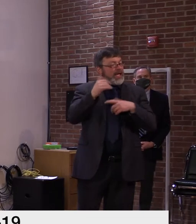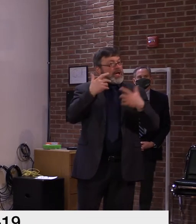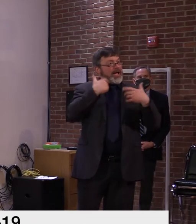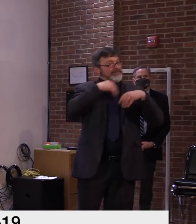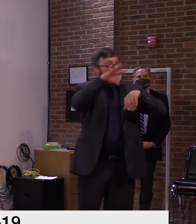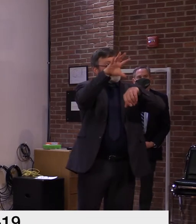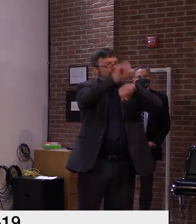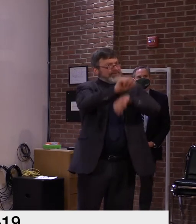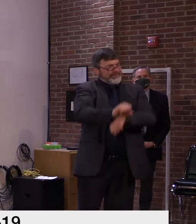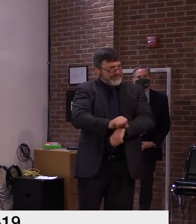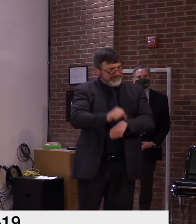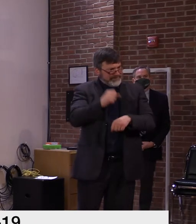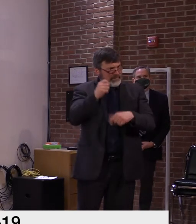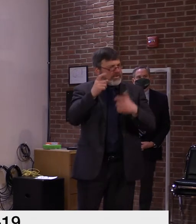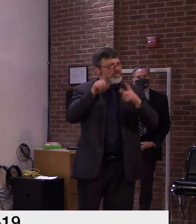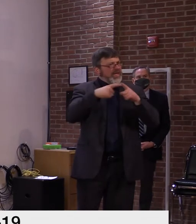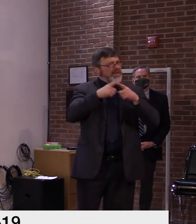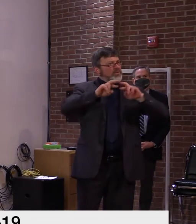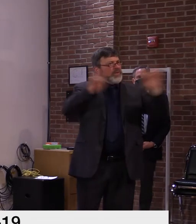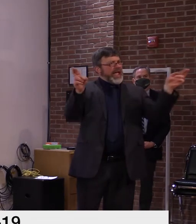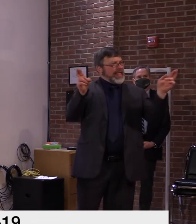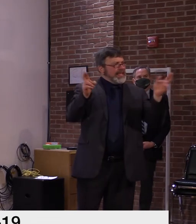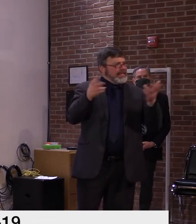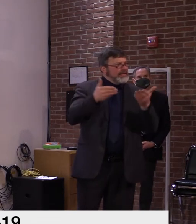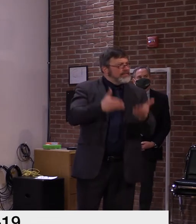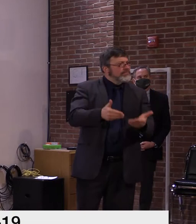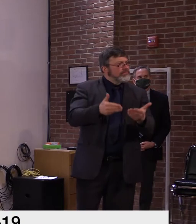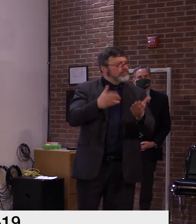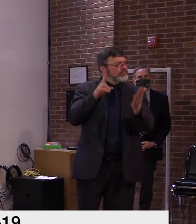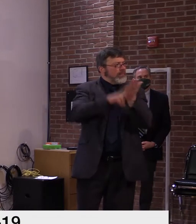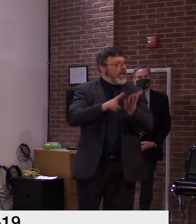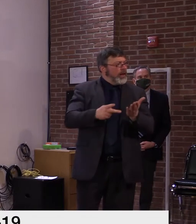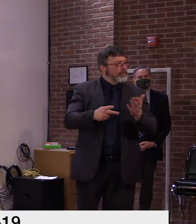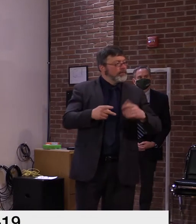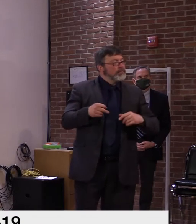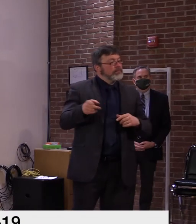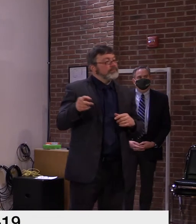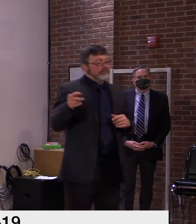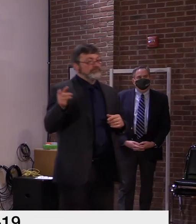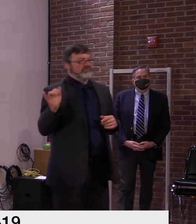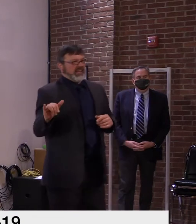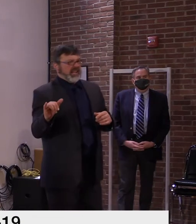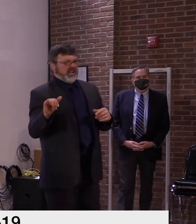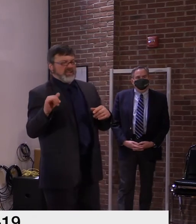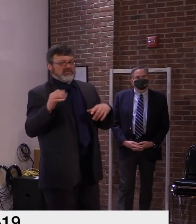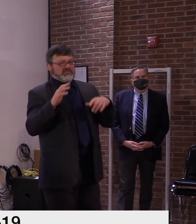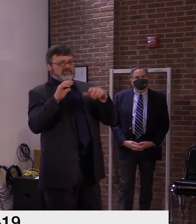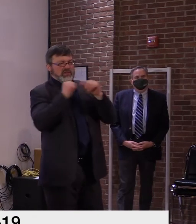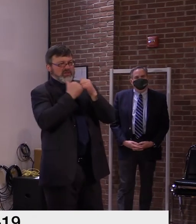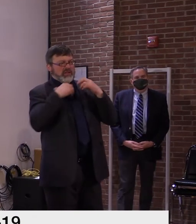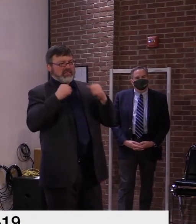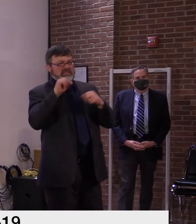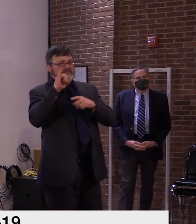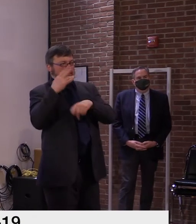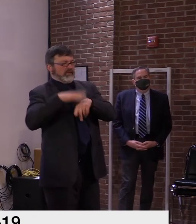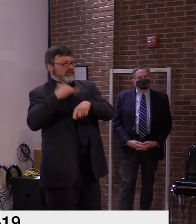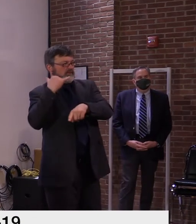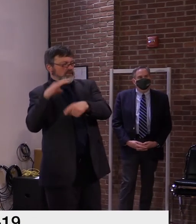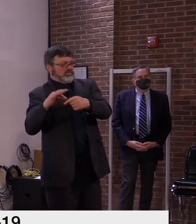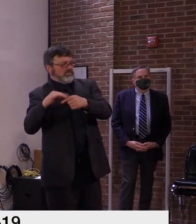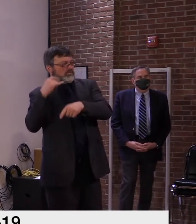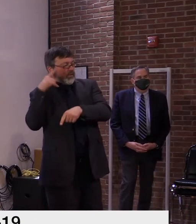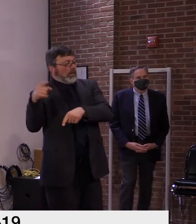Thank you for that question, Lisa. I would stay tuned on Tuesday. And just one quick follow-up. If Vermont